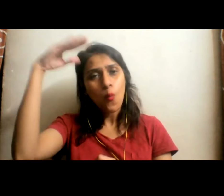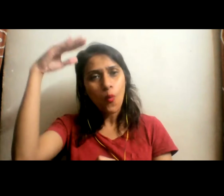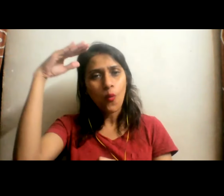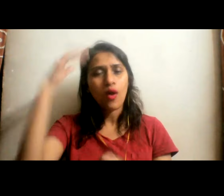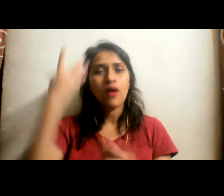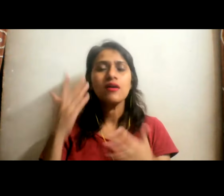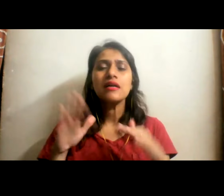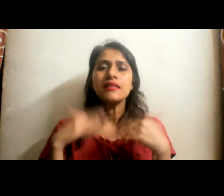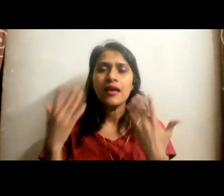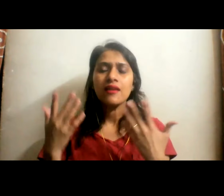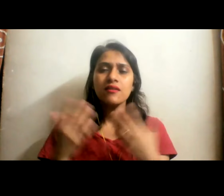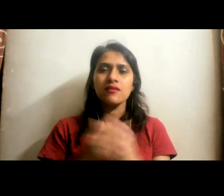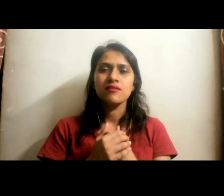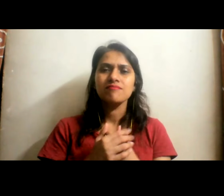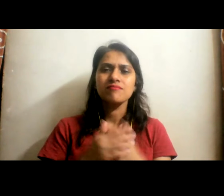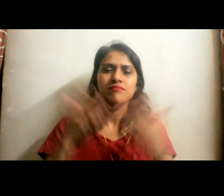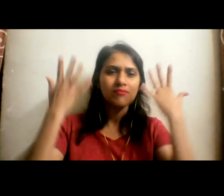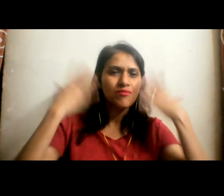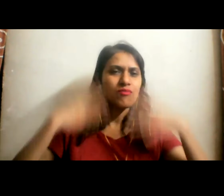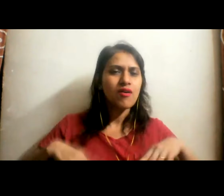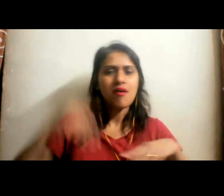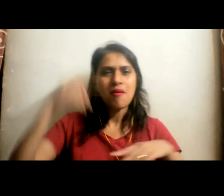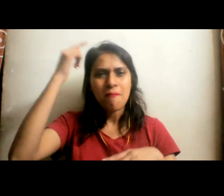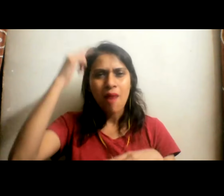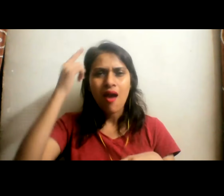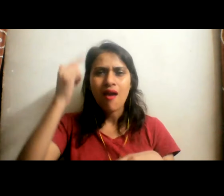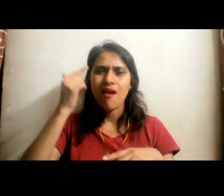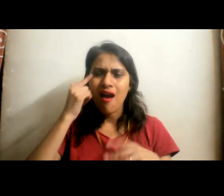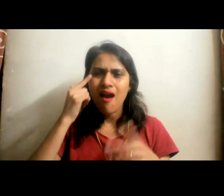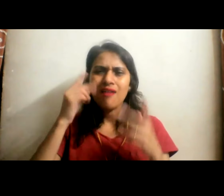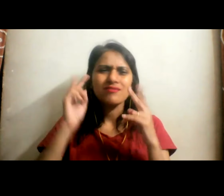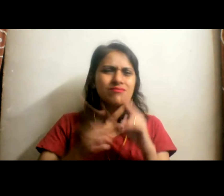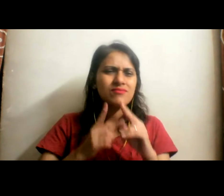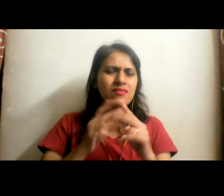would our bodies might face some type of